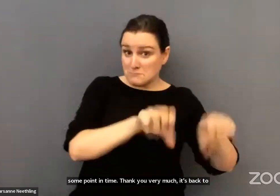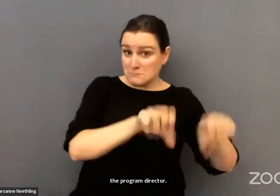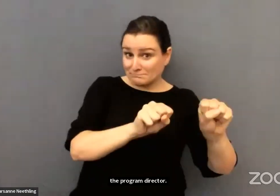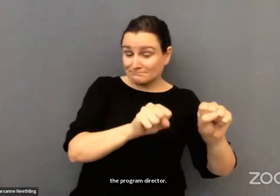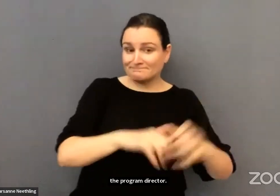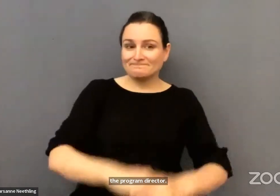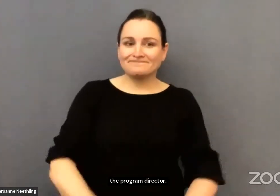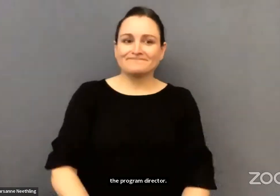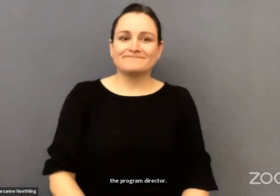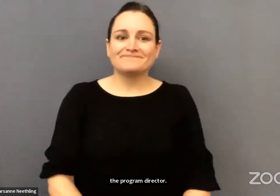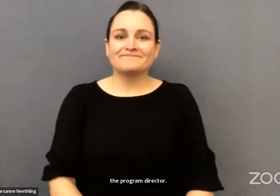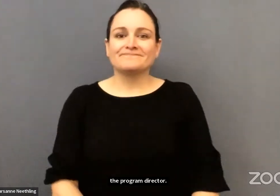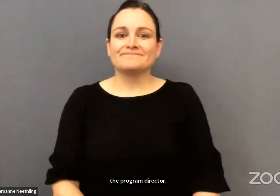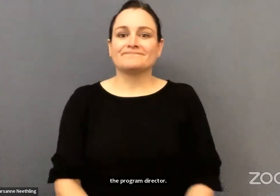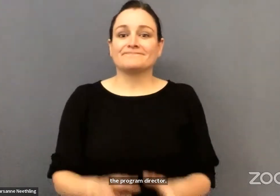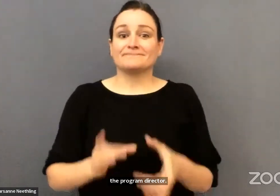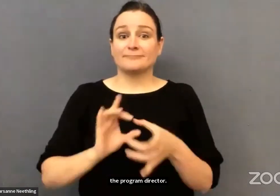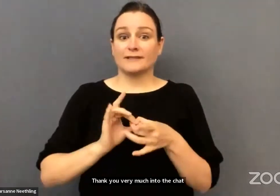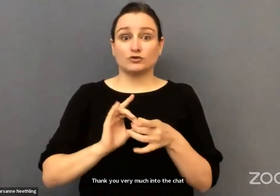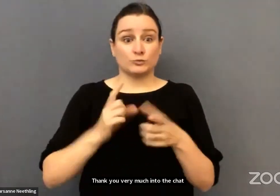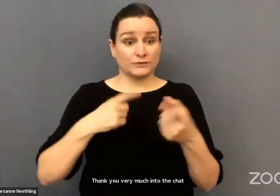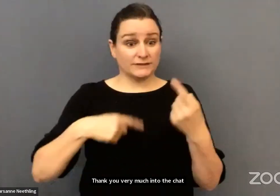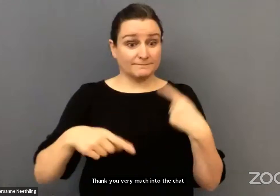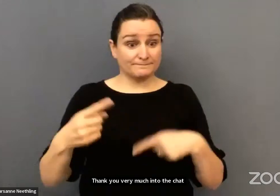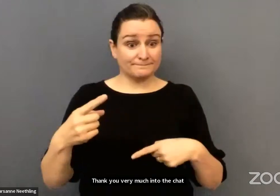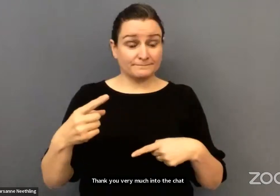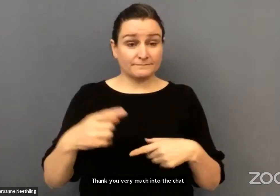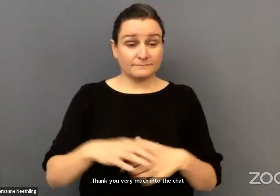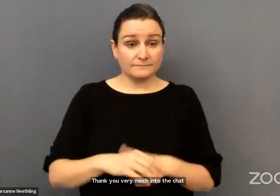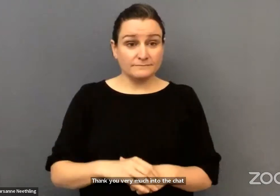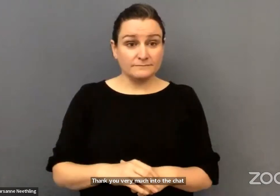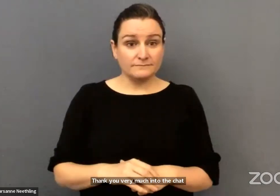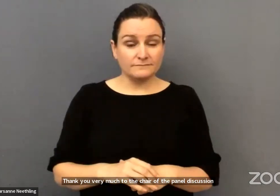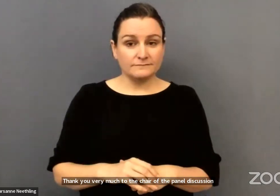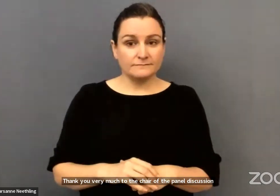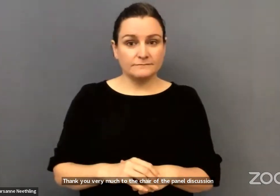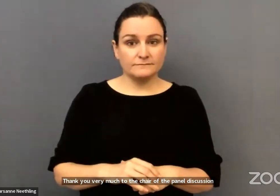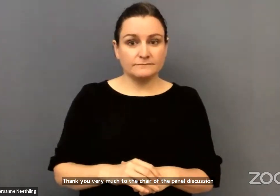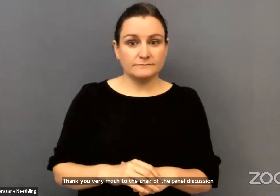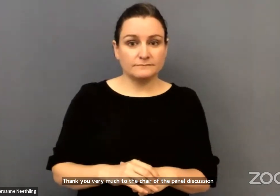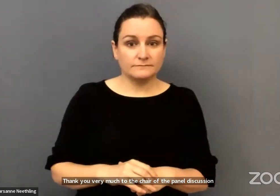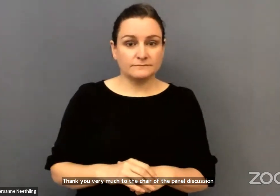Thank you very much to the chair of the panel discussions.